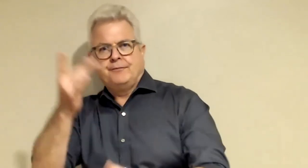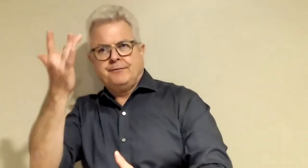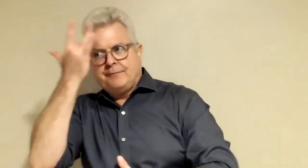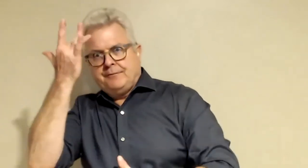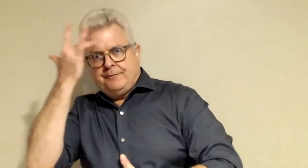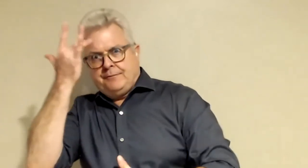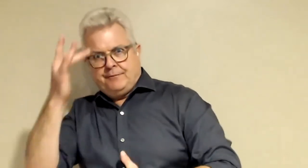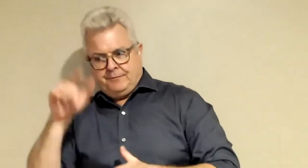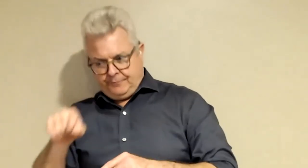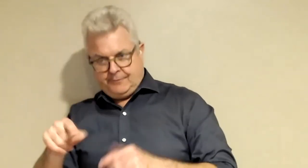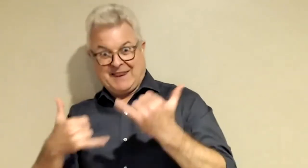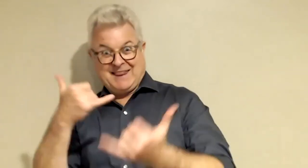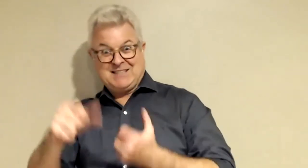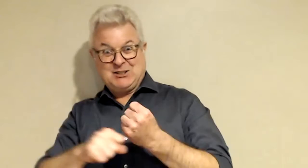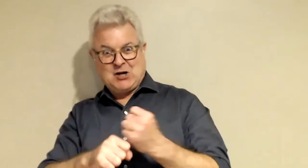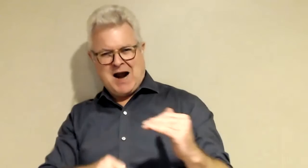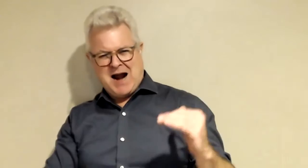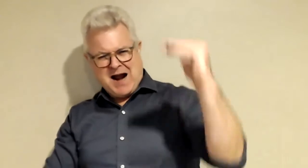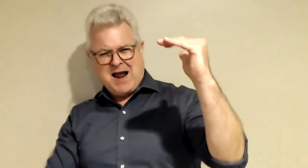There have been more reported illnesses of people with the flu